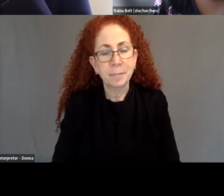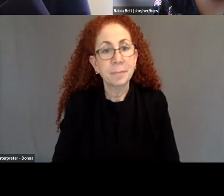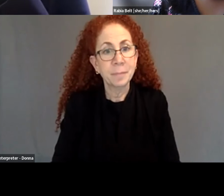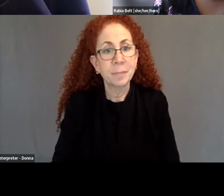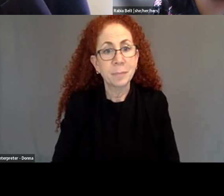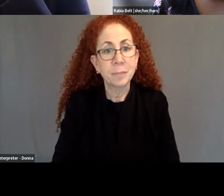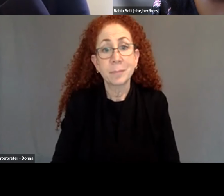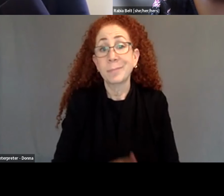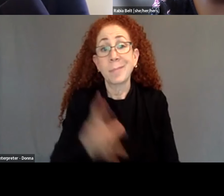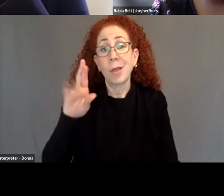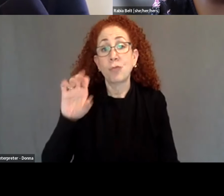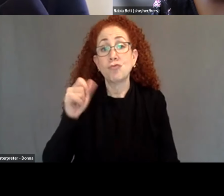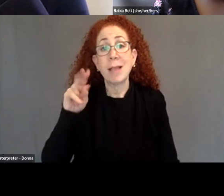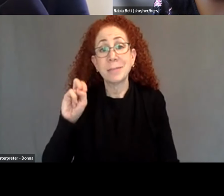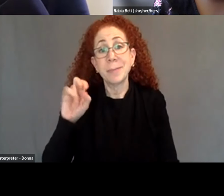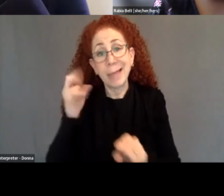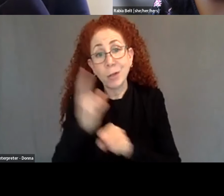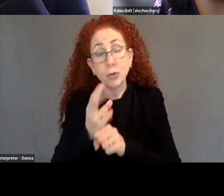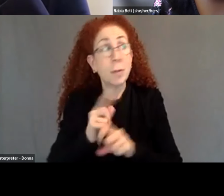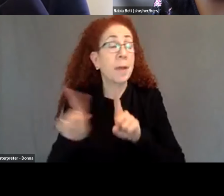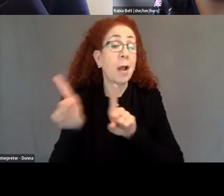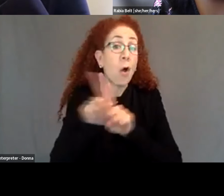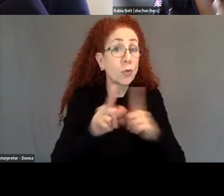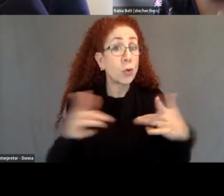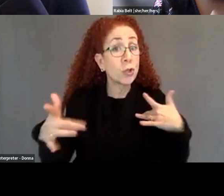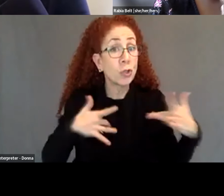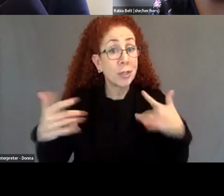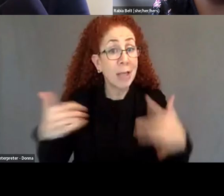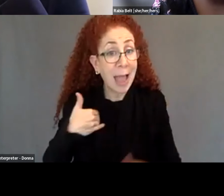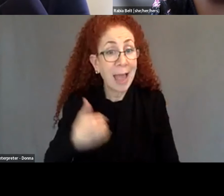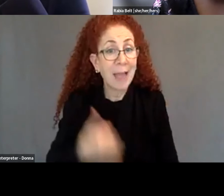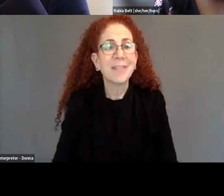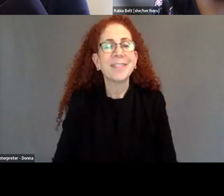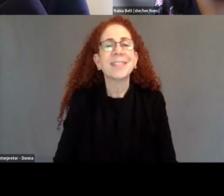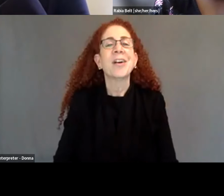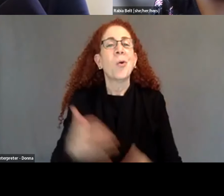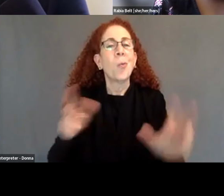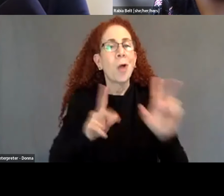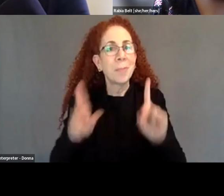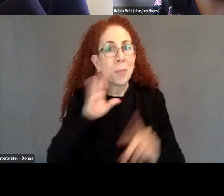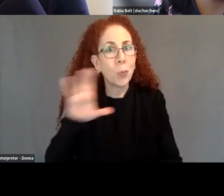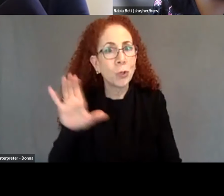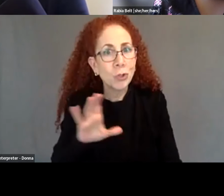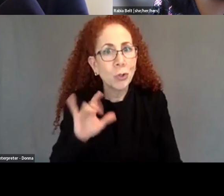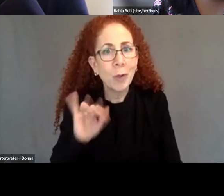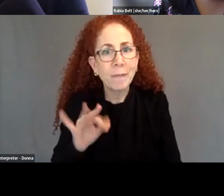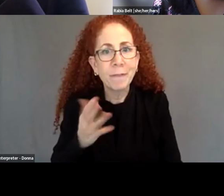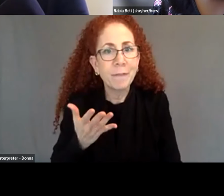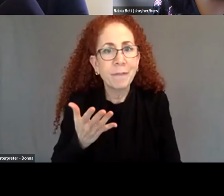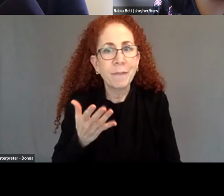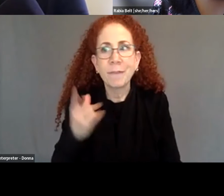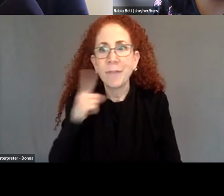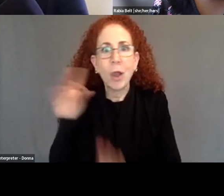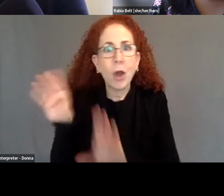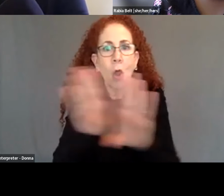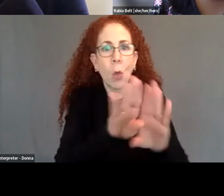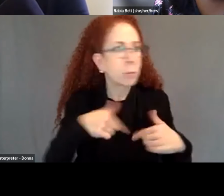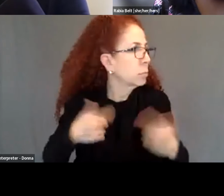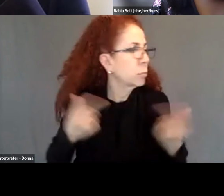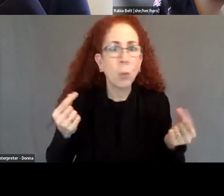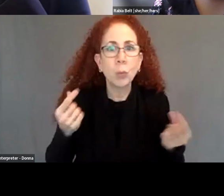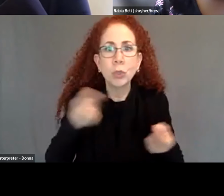of respite. There's also concerns about what sort of folks will do, right, if they are closed,